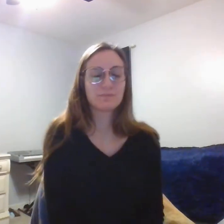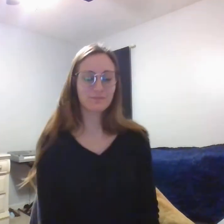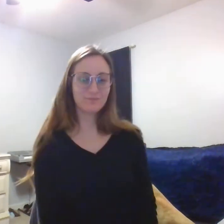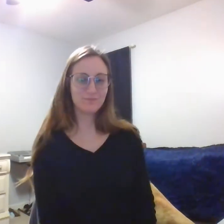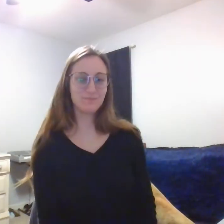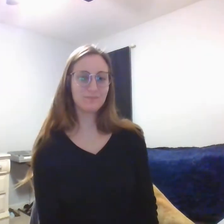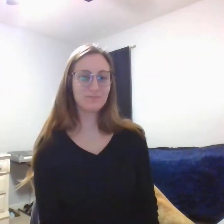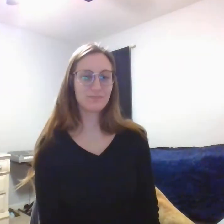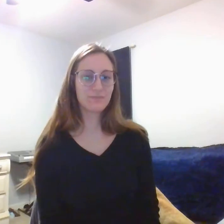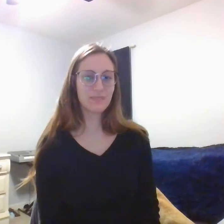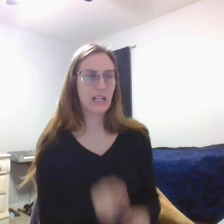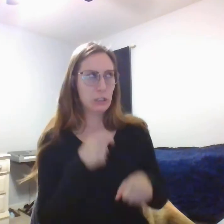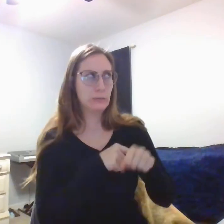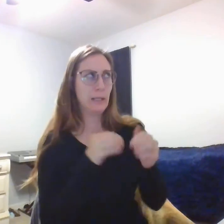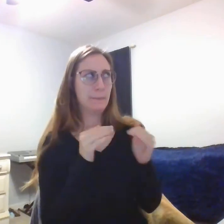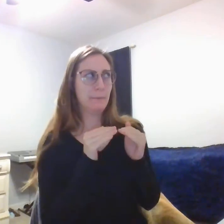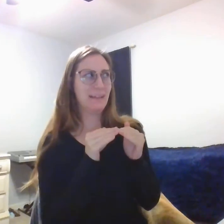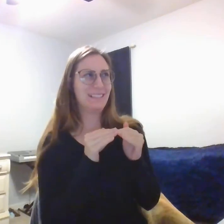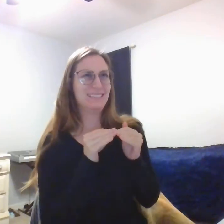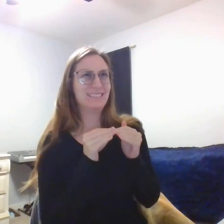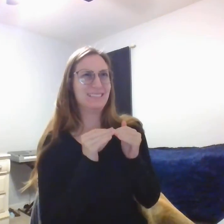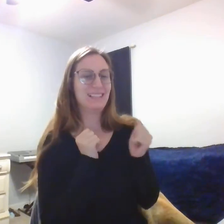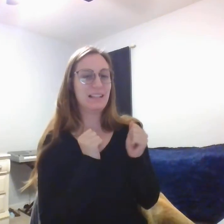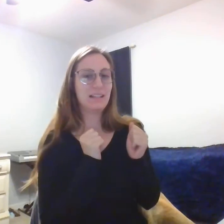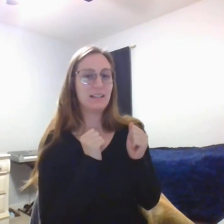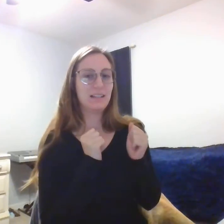Is there a time limit? How am I doing?